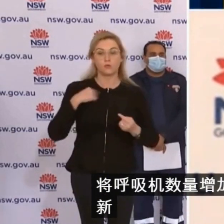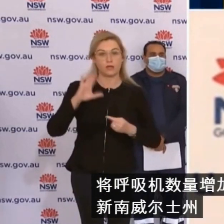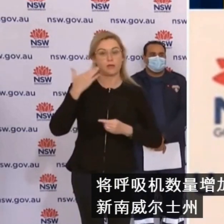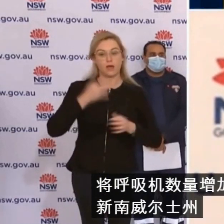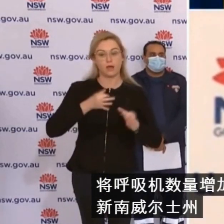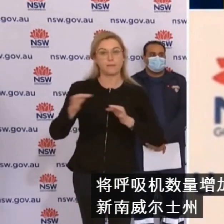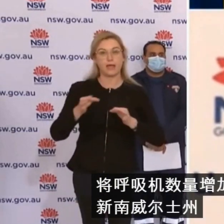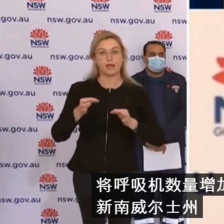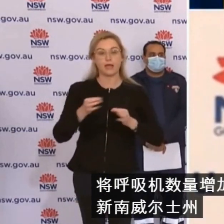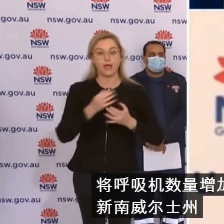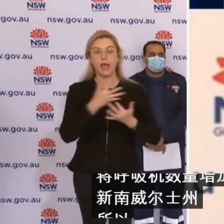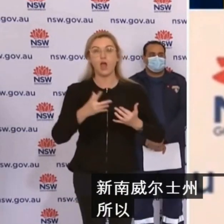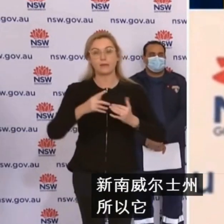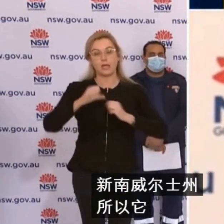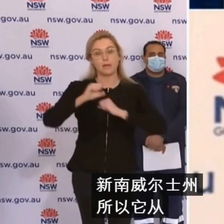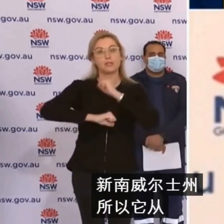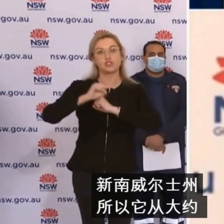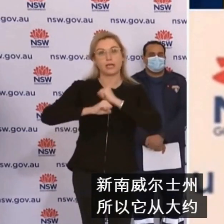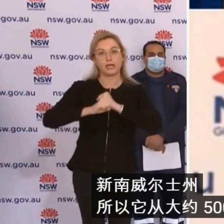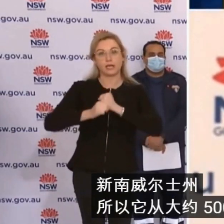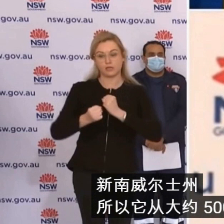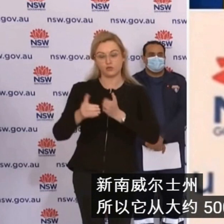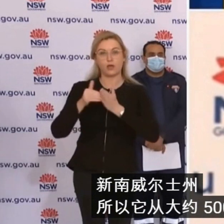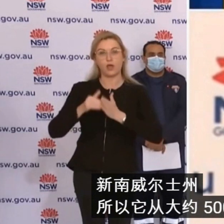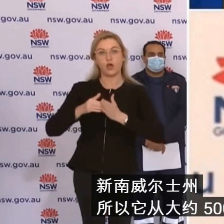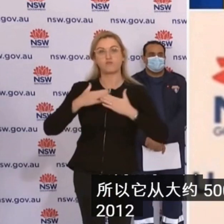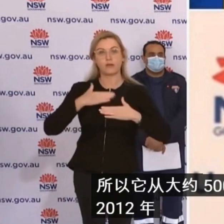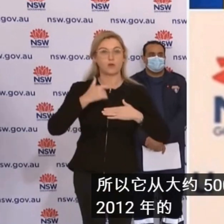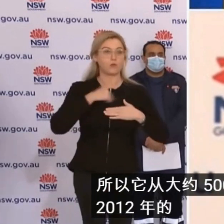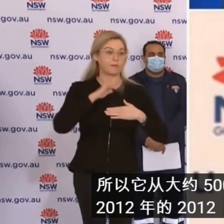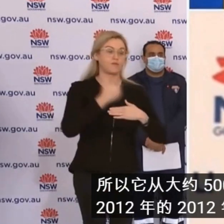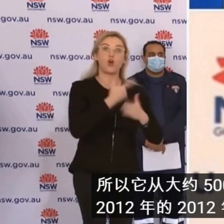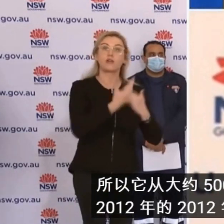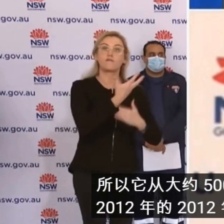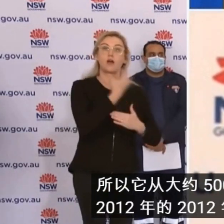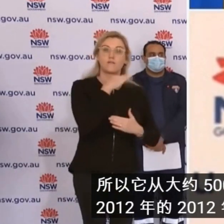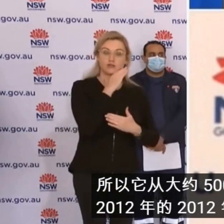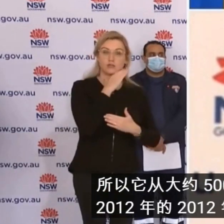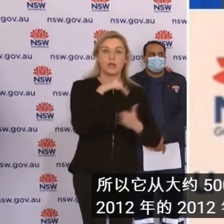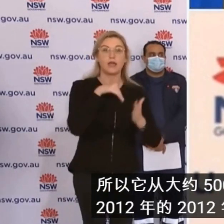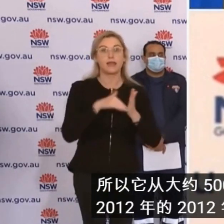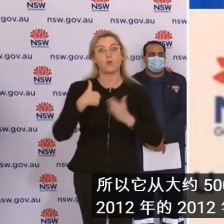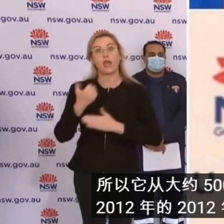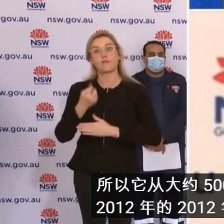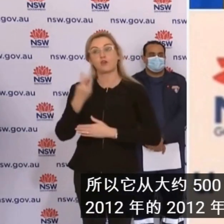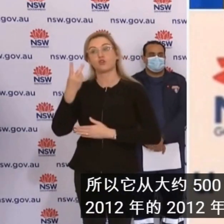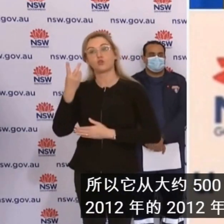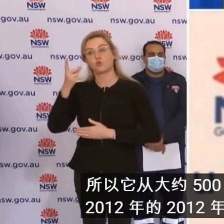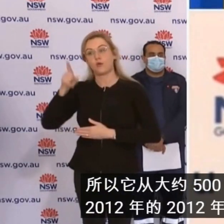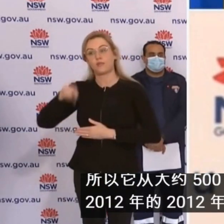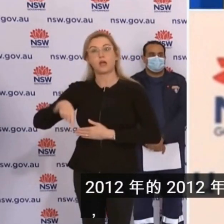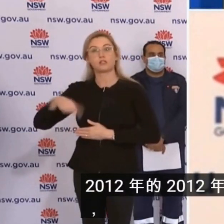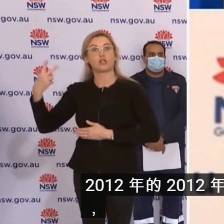in New South Wales. So it went from about 500 ventilators to 2012 was last I